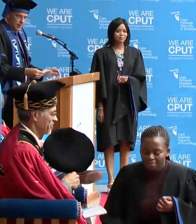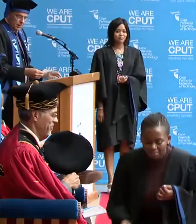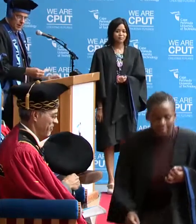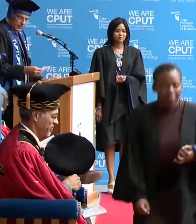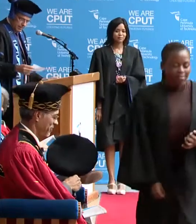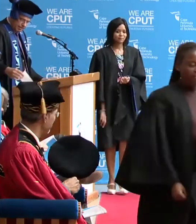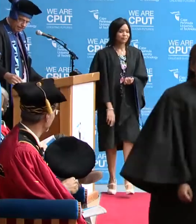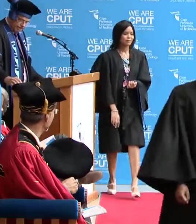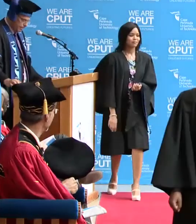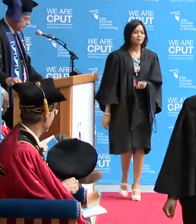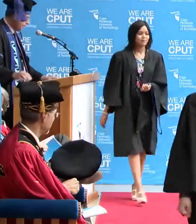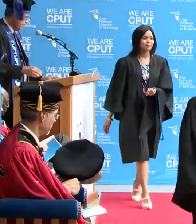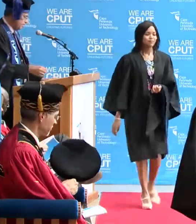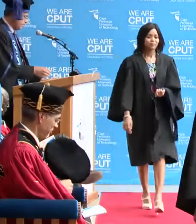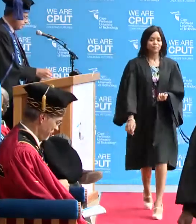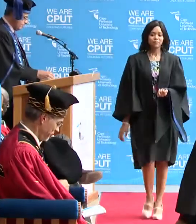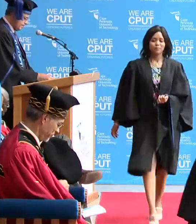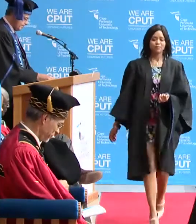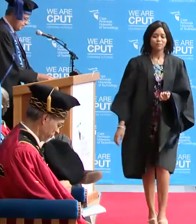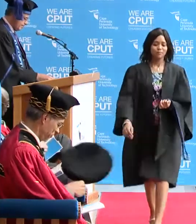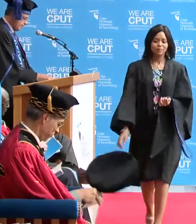Gillian Arendse.